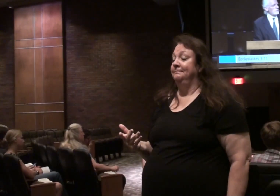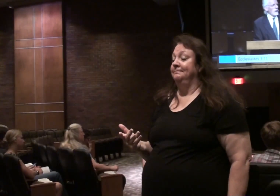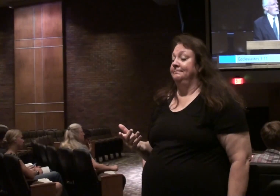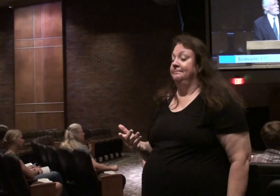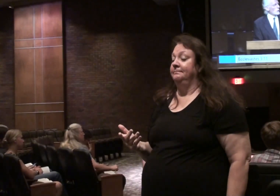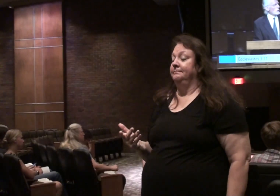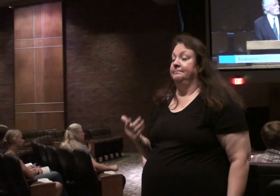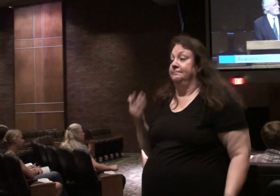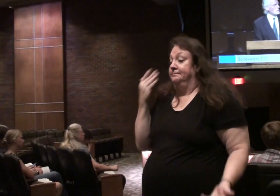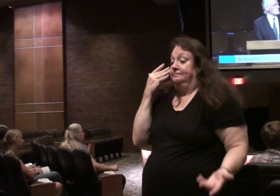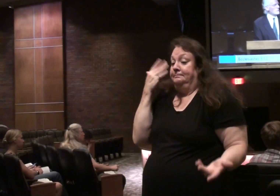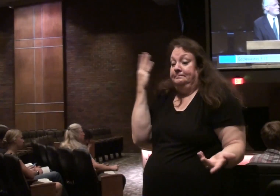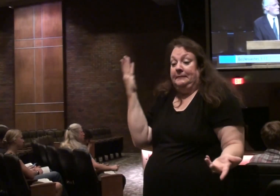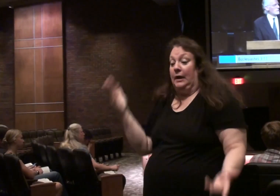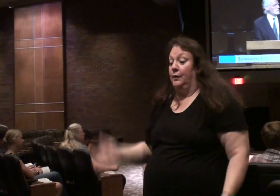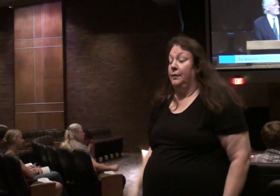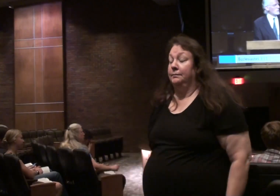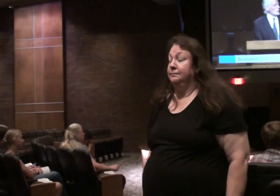I don't know.